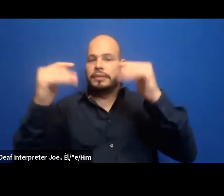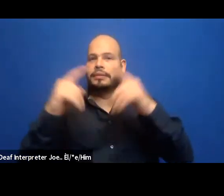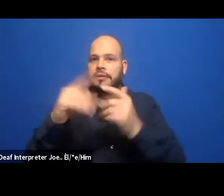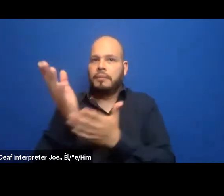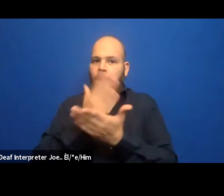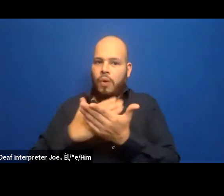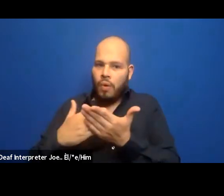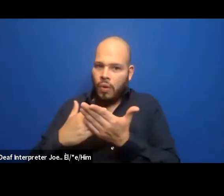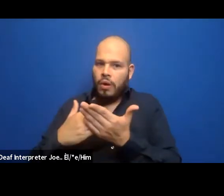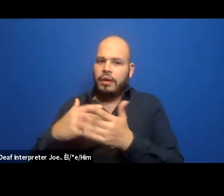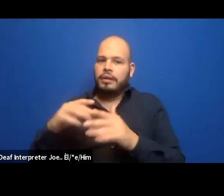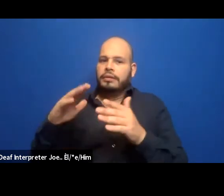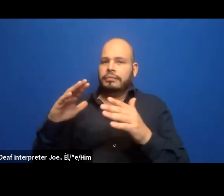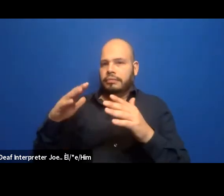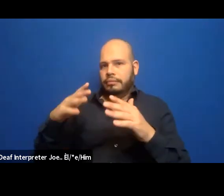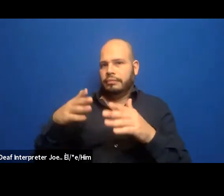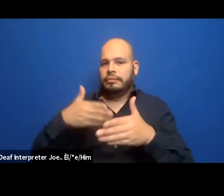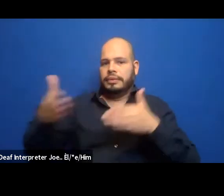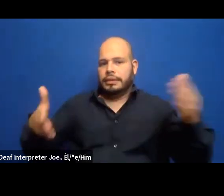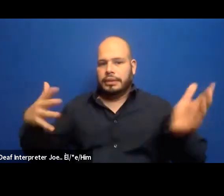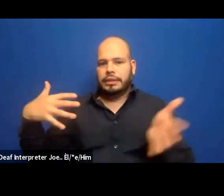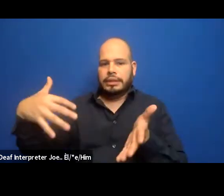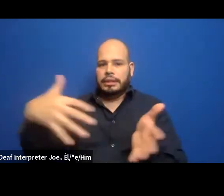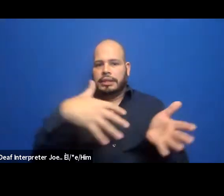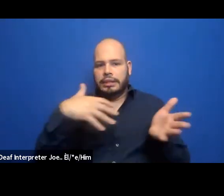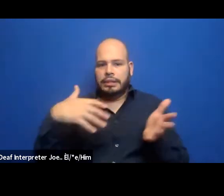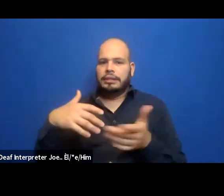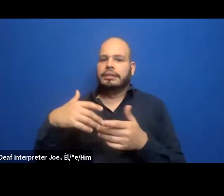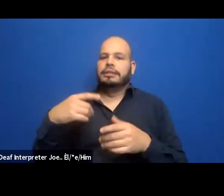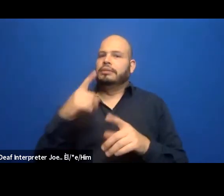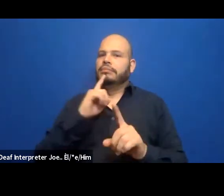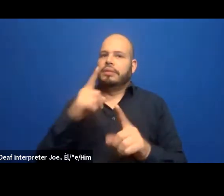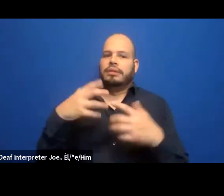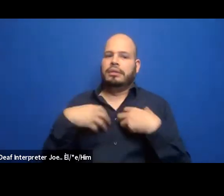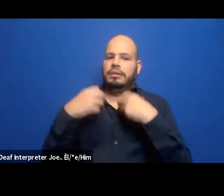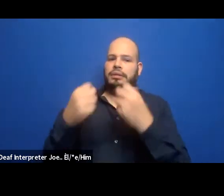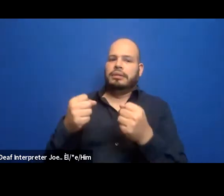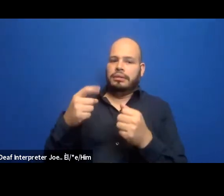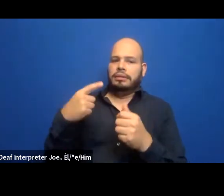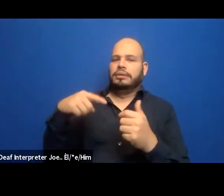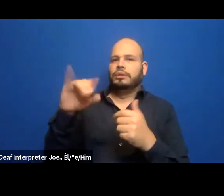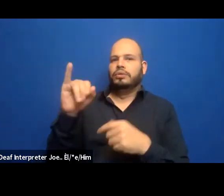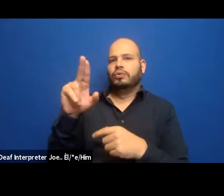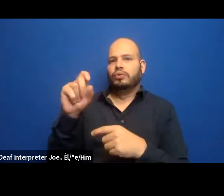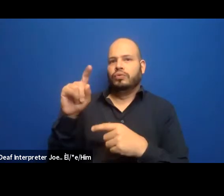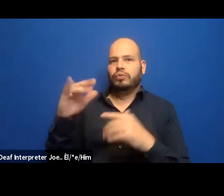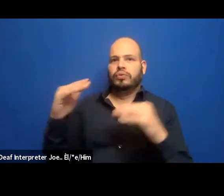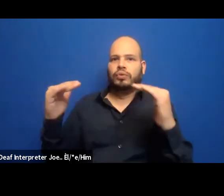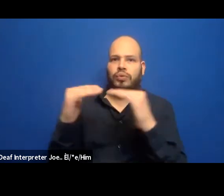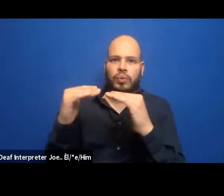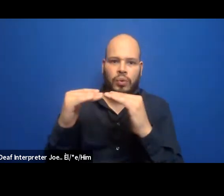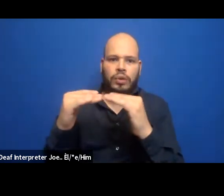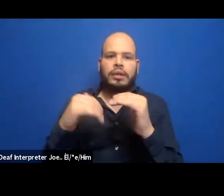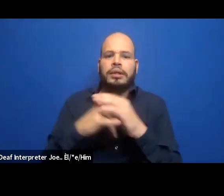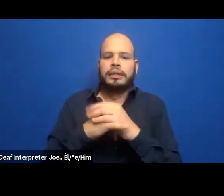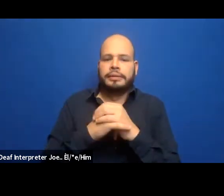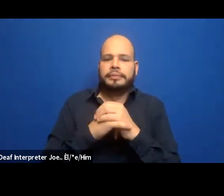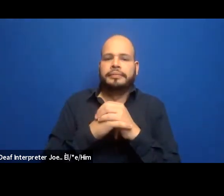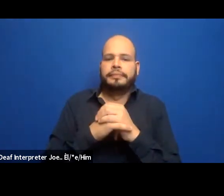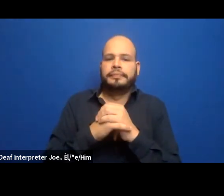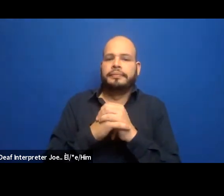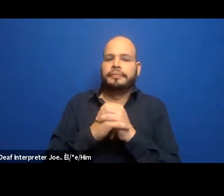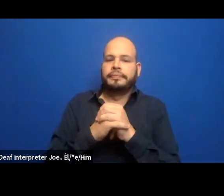that is from our ancestors and elders, such as Kara Page, Sean Jenright, and many more others.